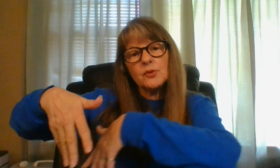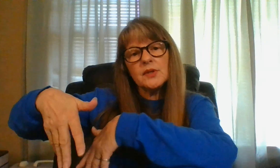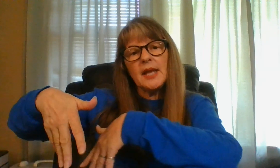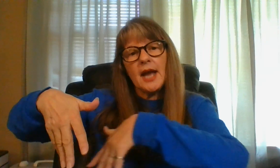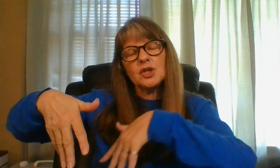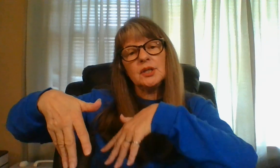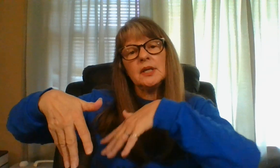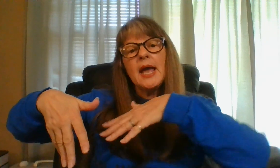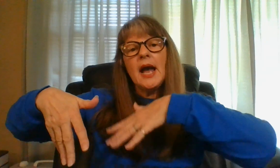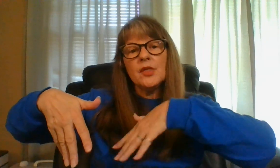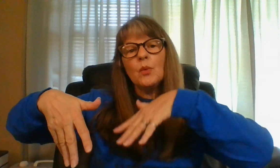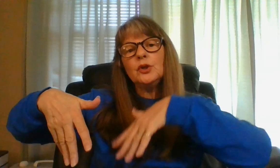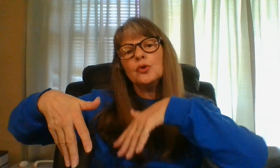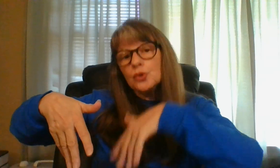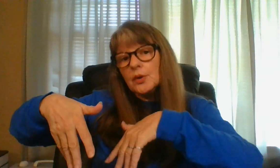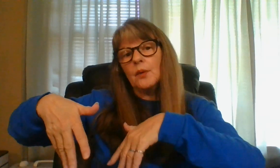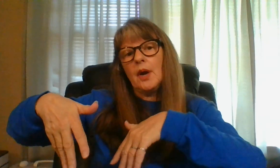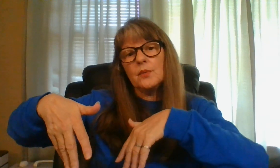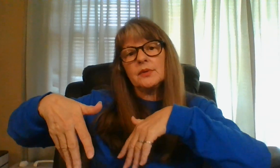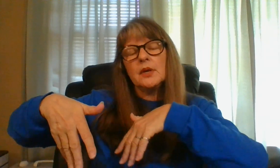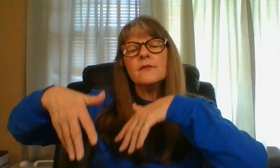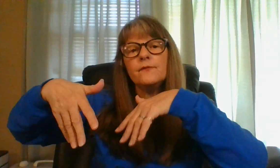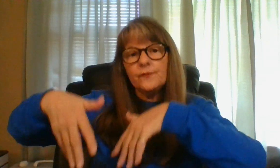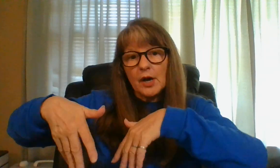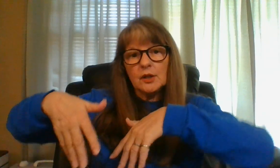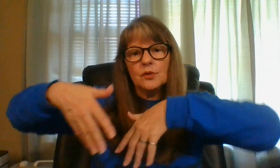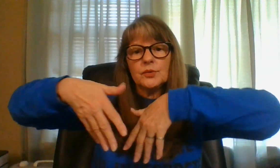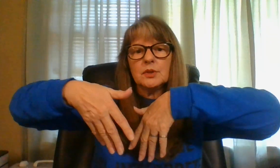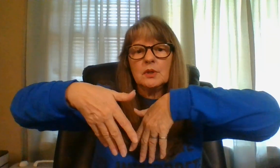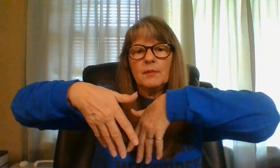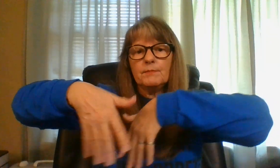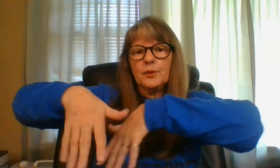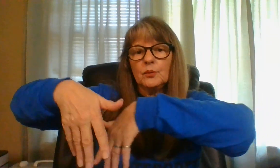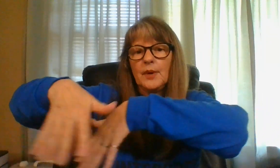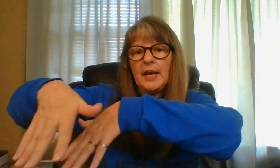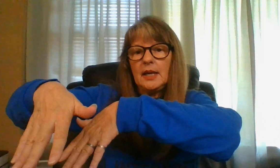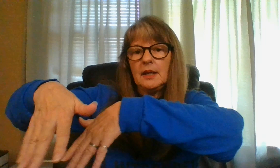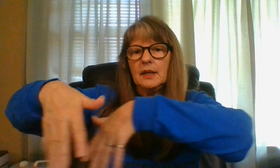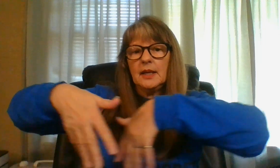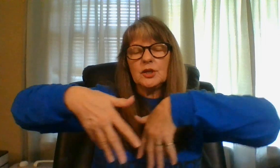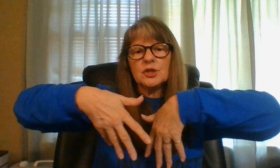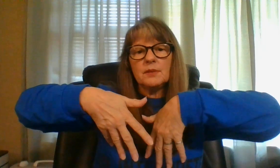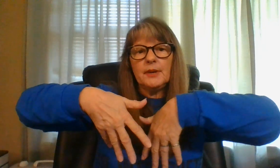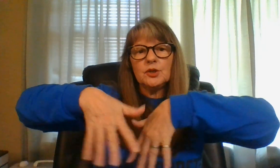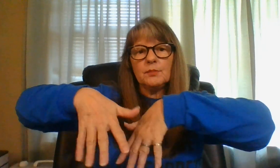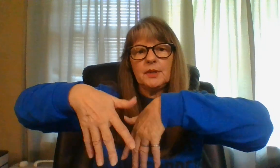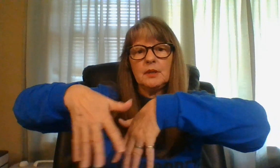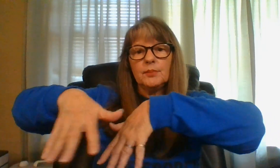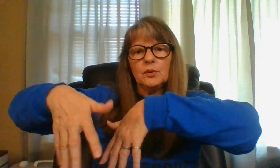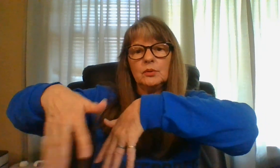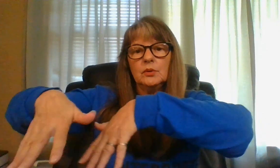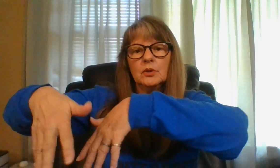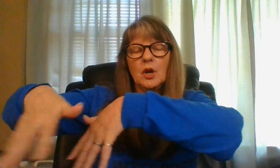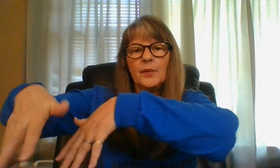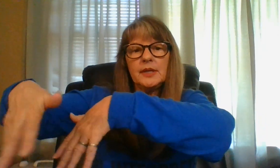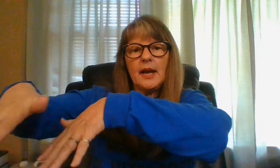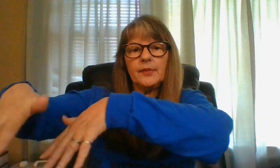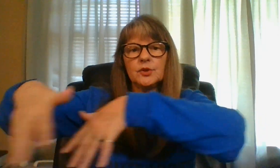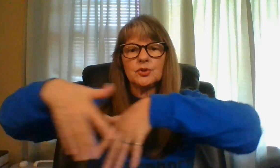the action, and the one you do not write with follows. Parade. It's just a bunch of people going down the